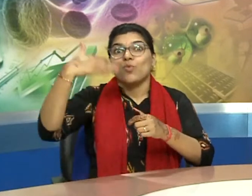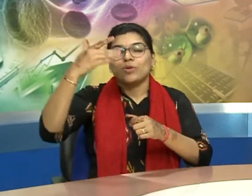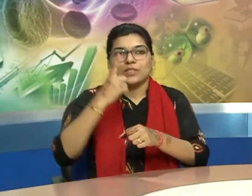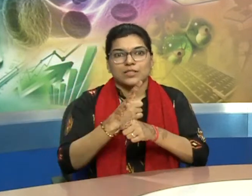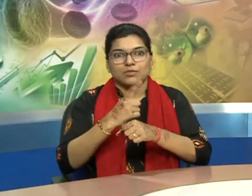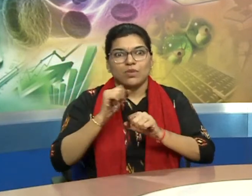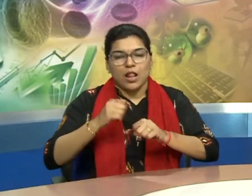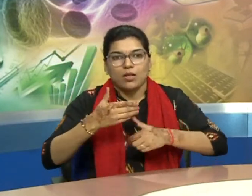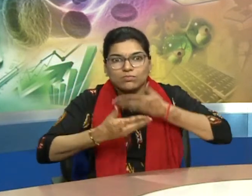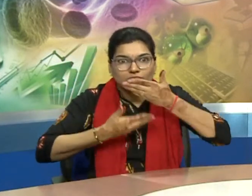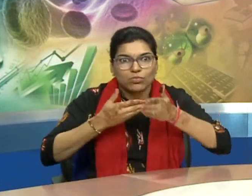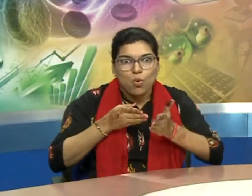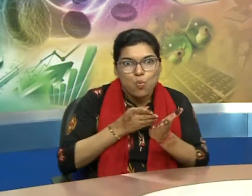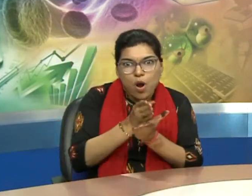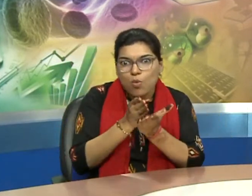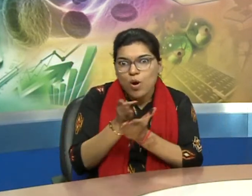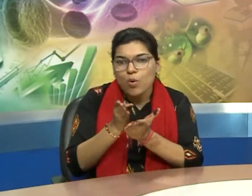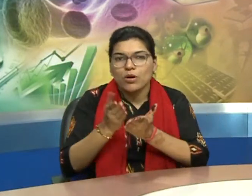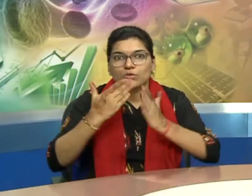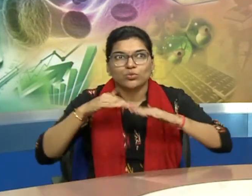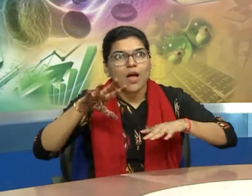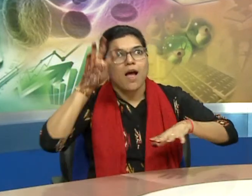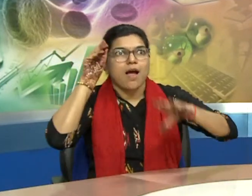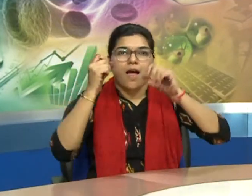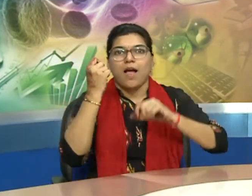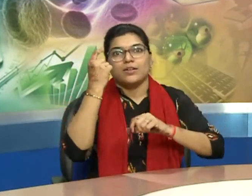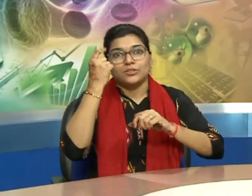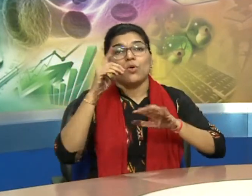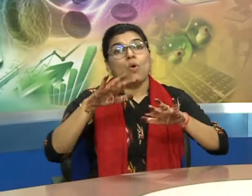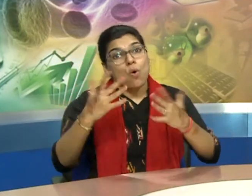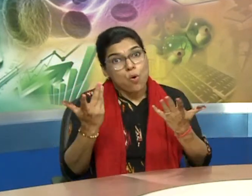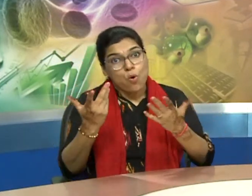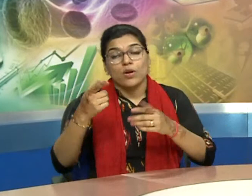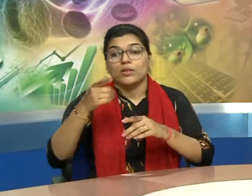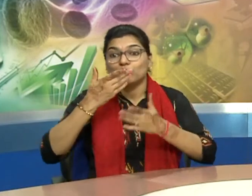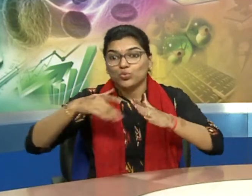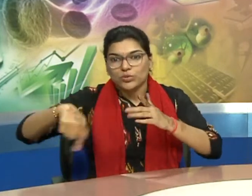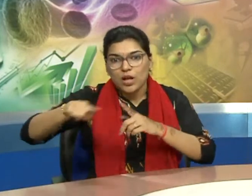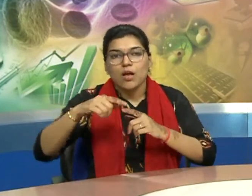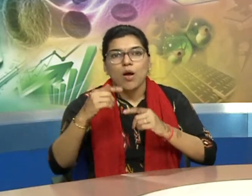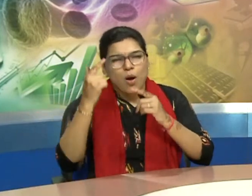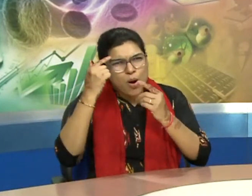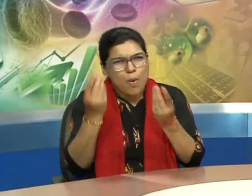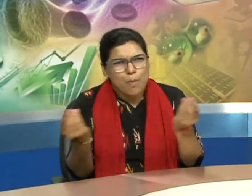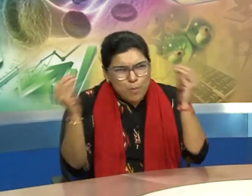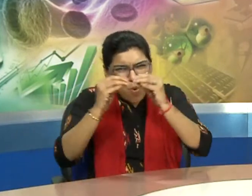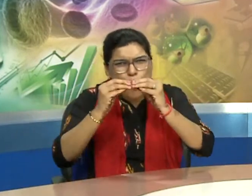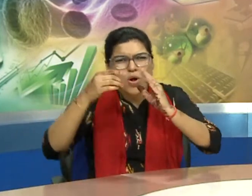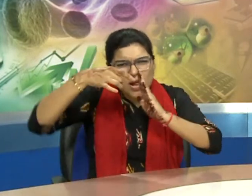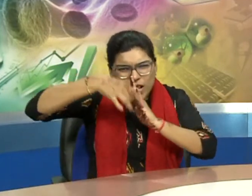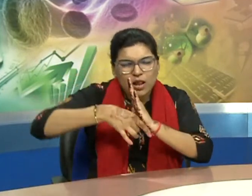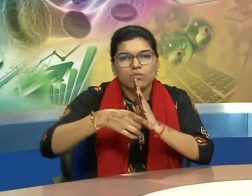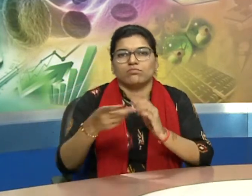to acquire a good stock of teaching learning material for students and teachers, so